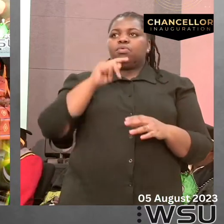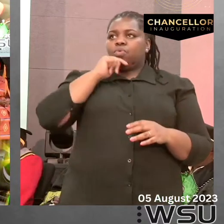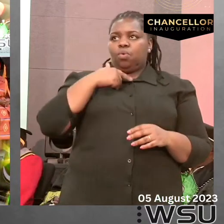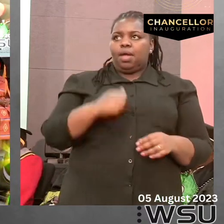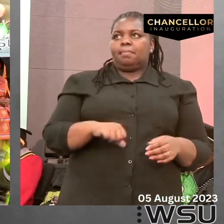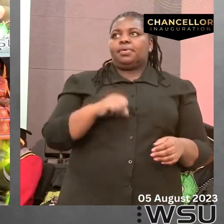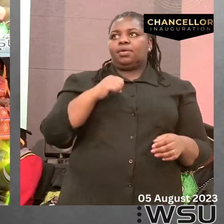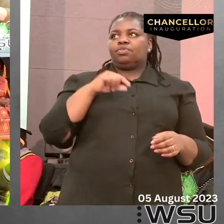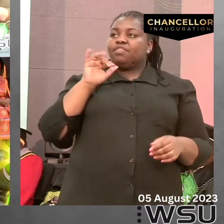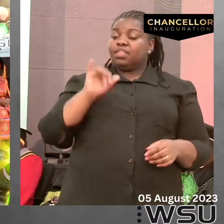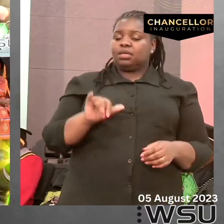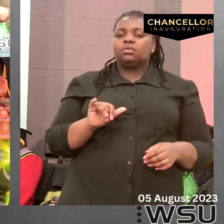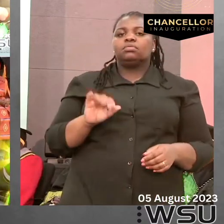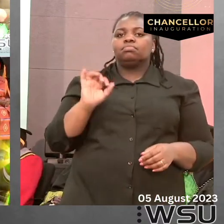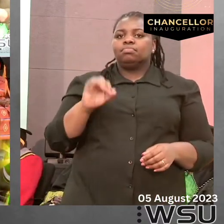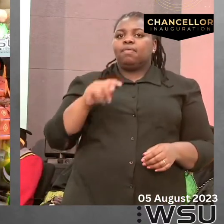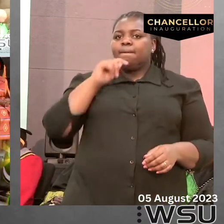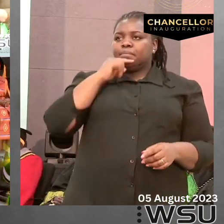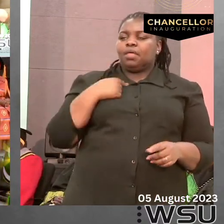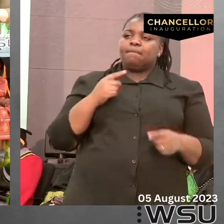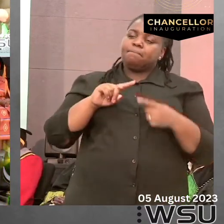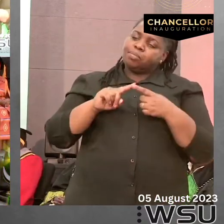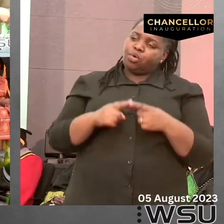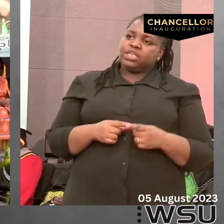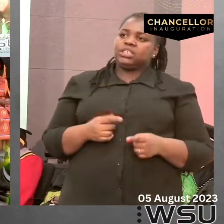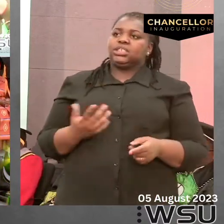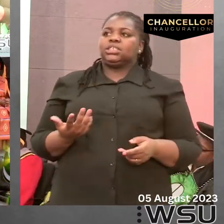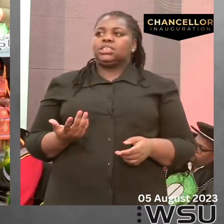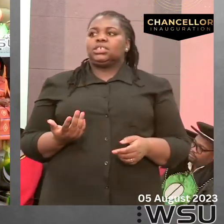proud of that. So my point, therefore,